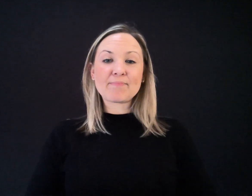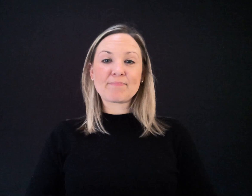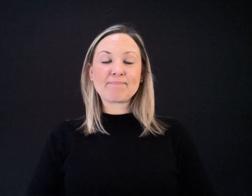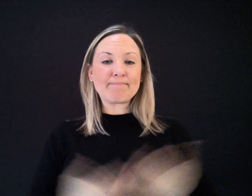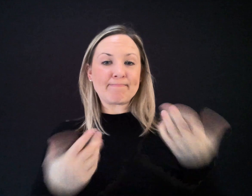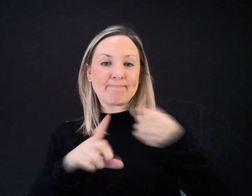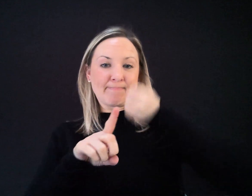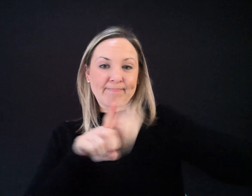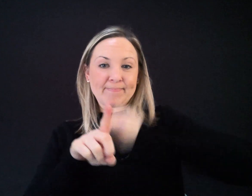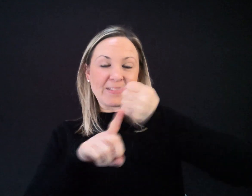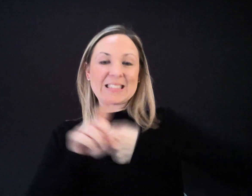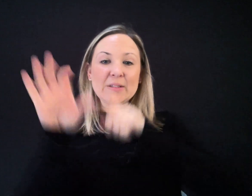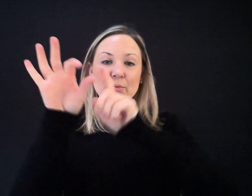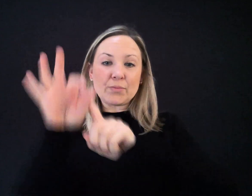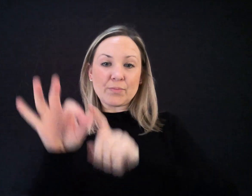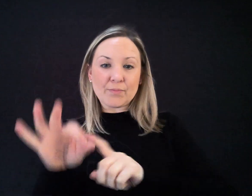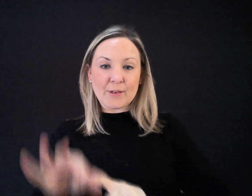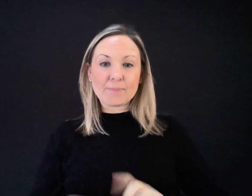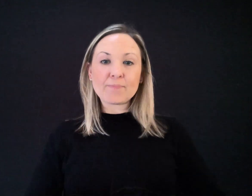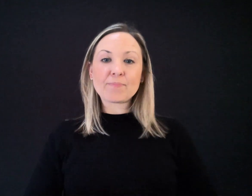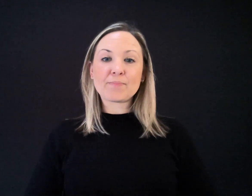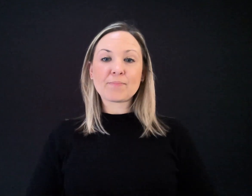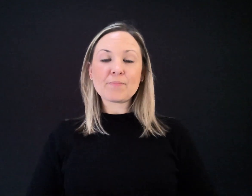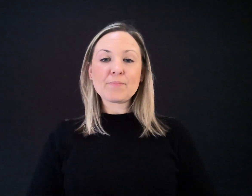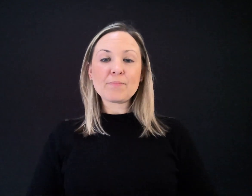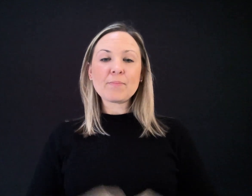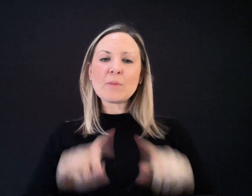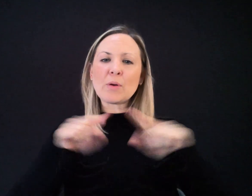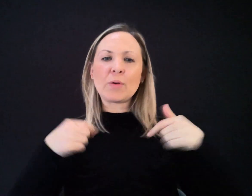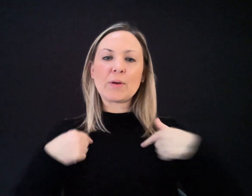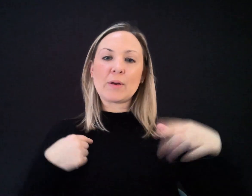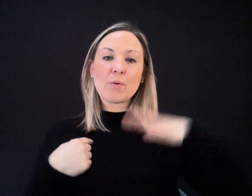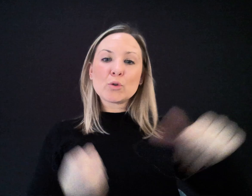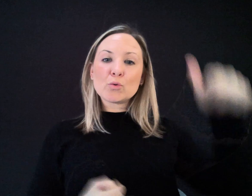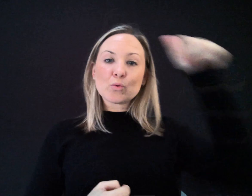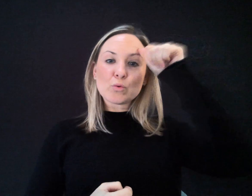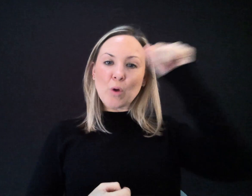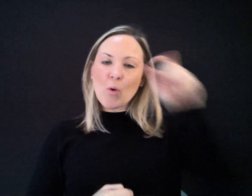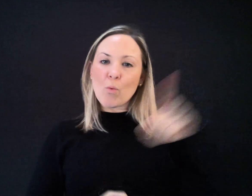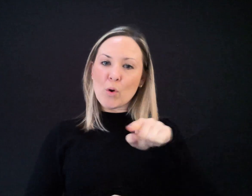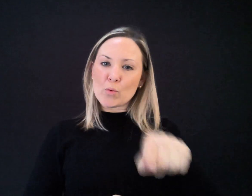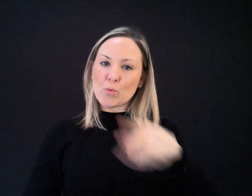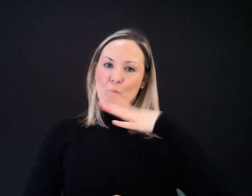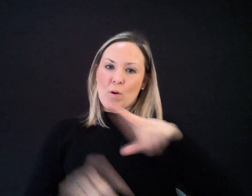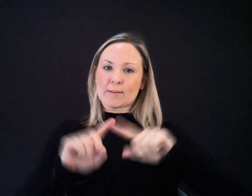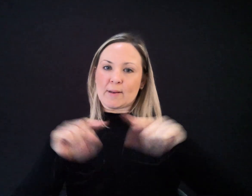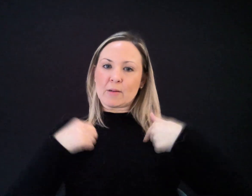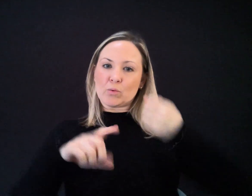Advocacy Survey. We want to know what you most want us to advocate about